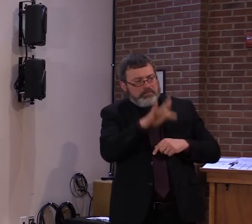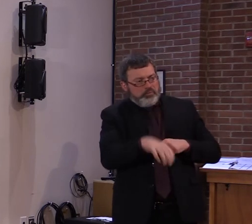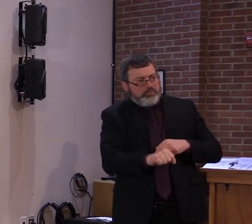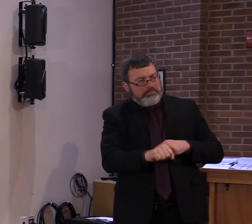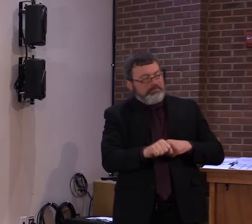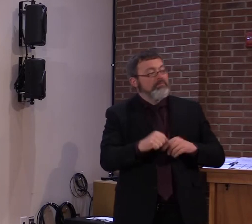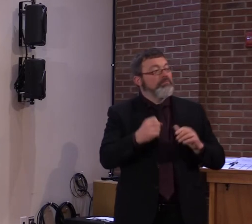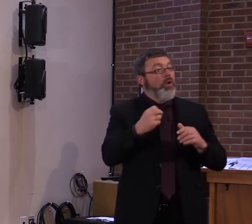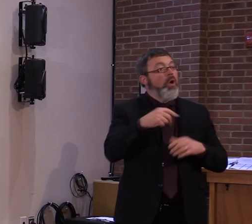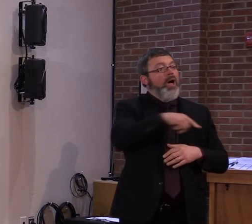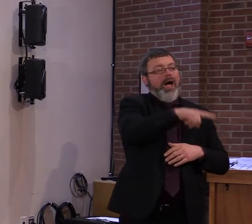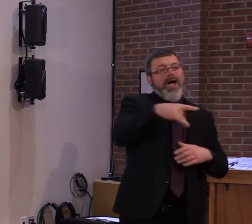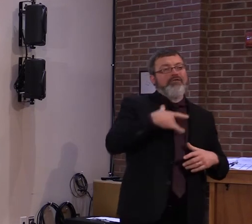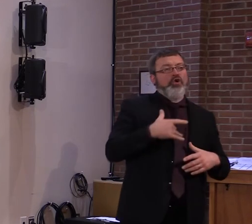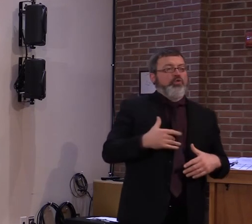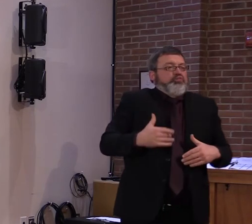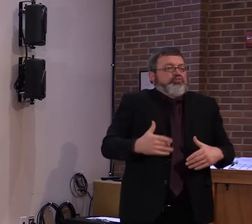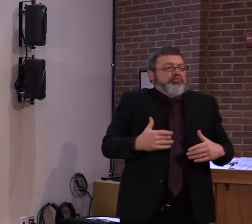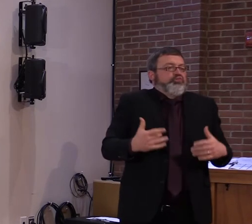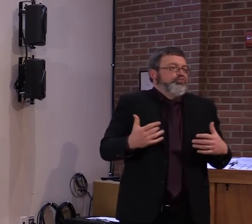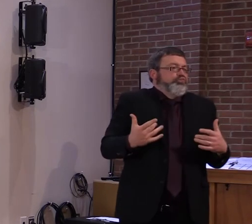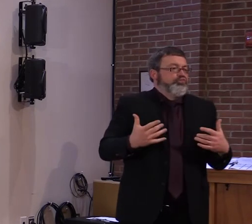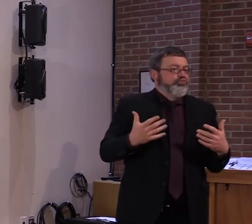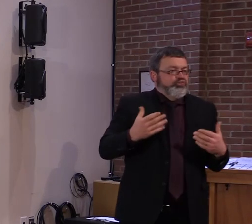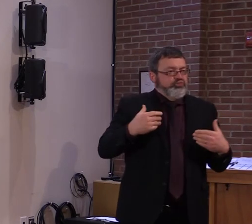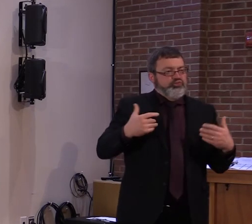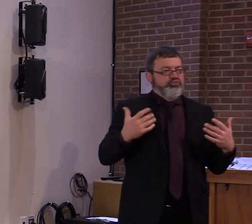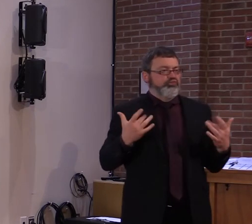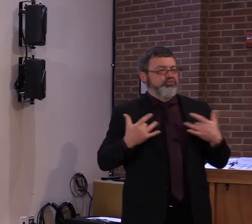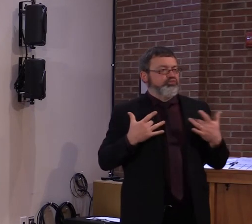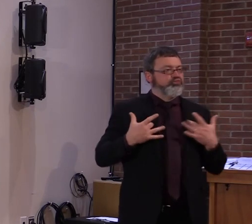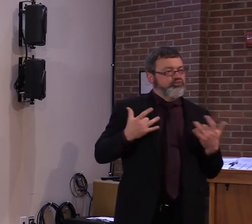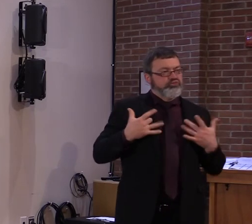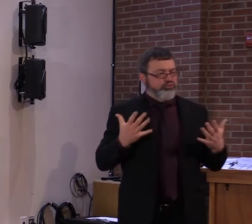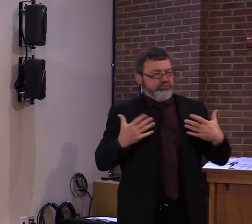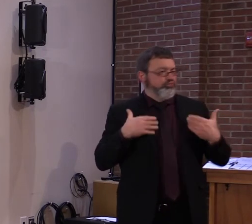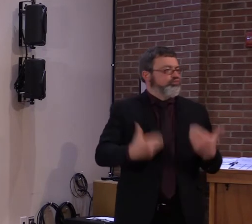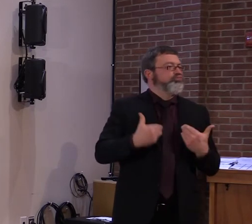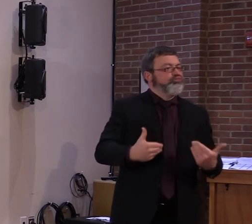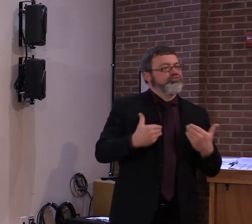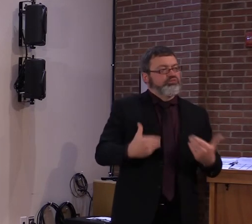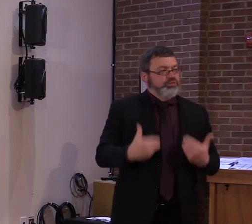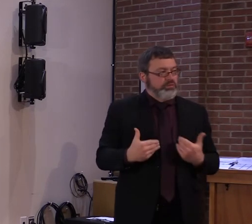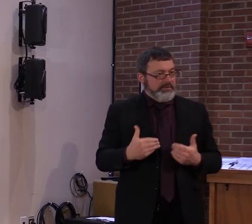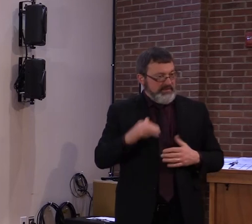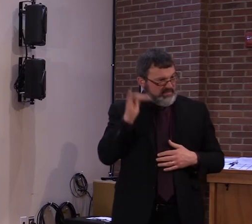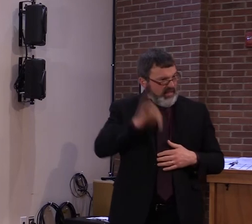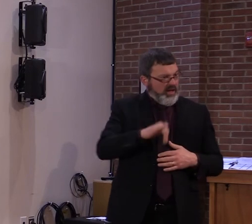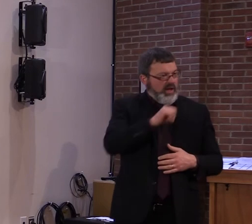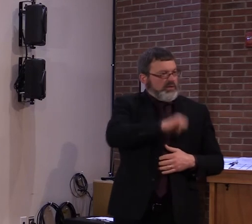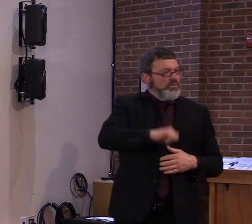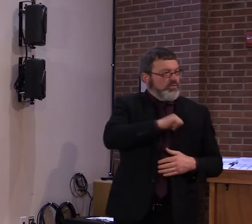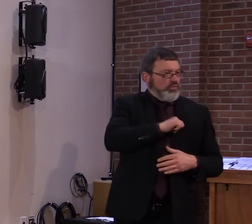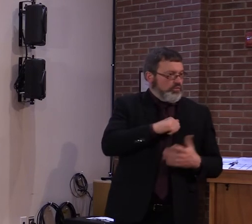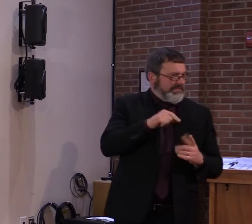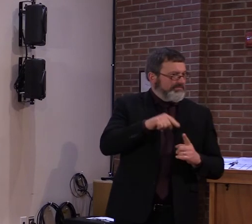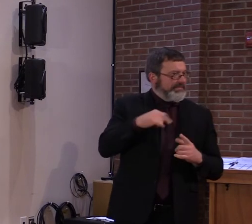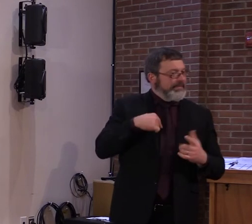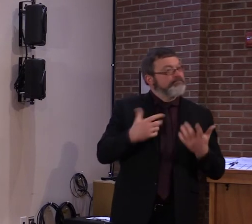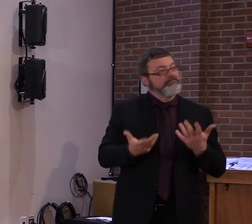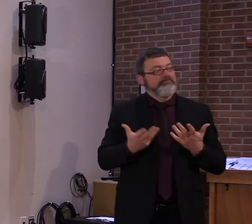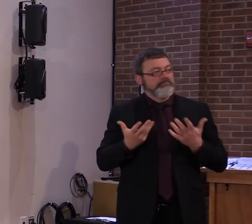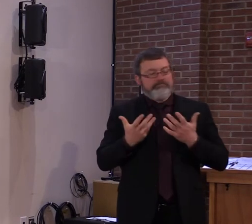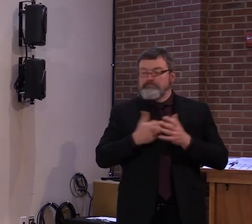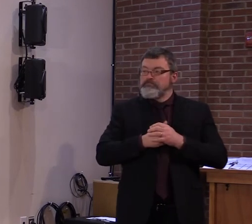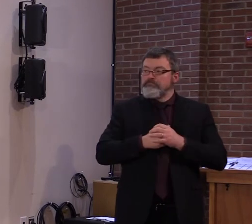or haven't been following the travel guidance. But, you know, I've heard some superintendents say, yes, I can send a